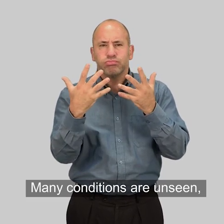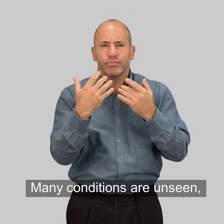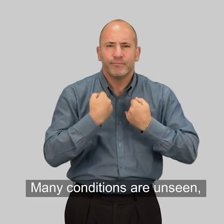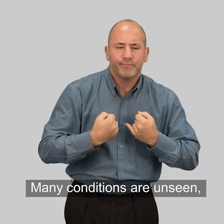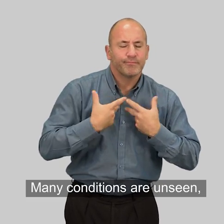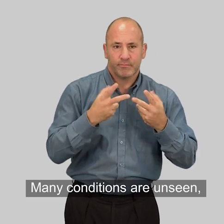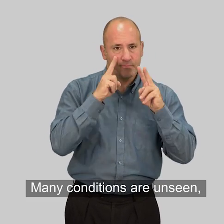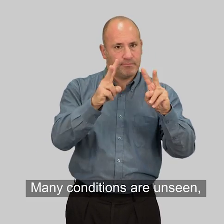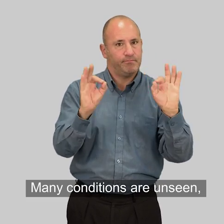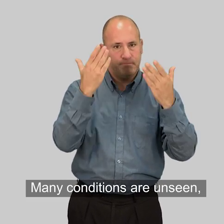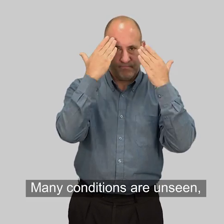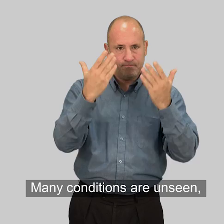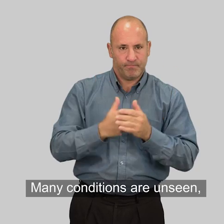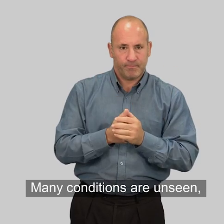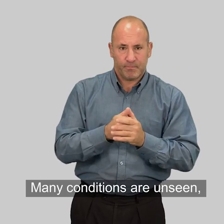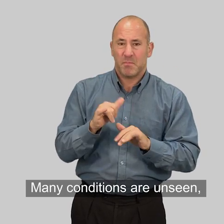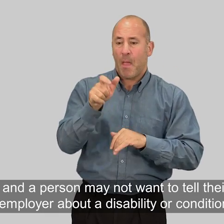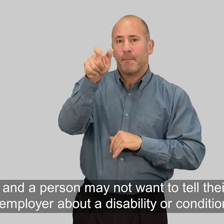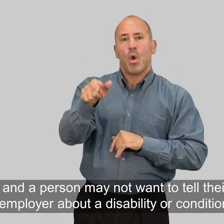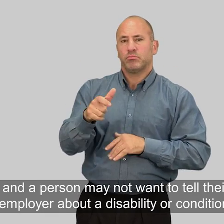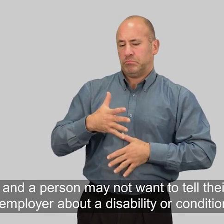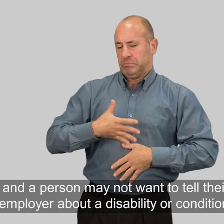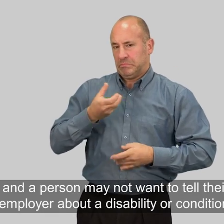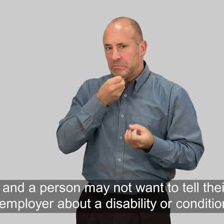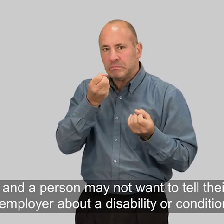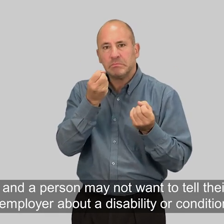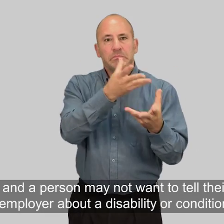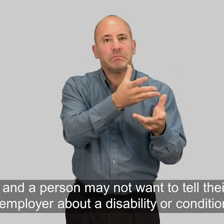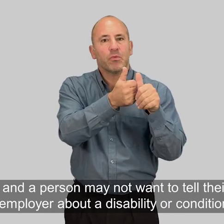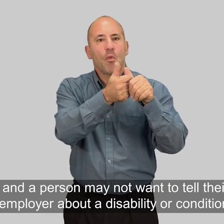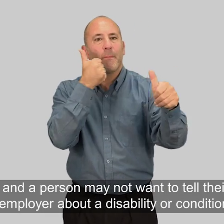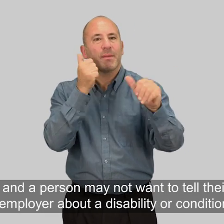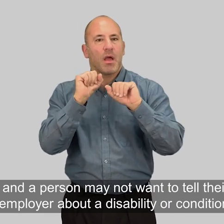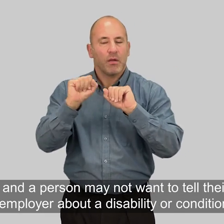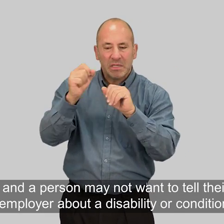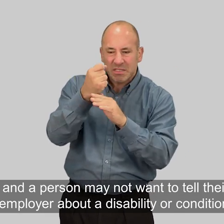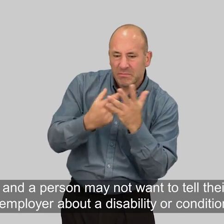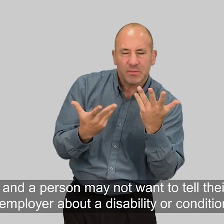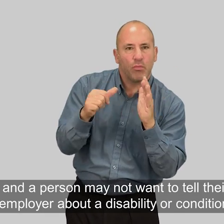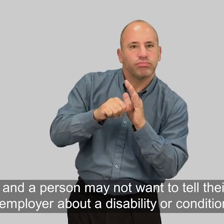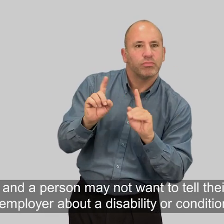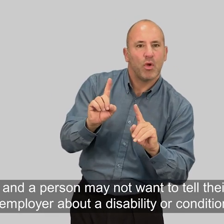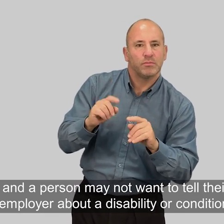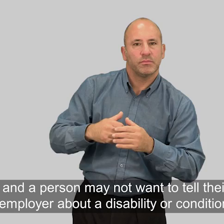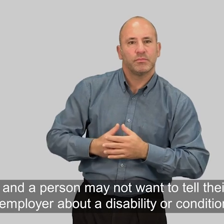Many conditions are unseen, and a person may not want to tell their employer about a disability or condition.